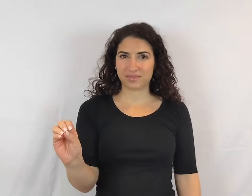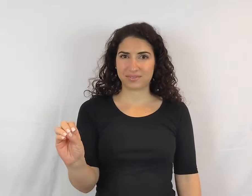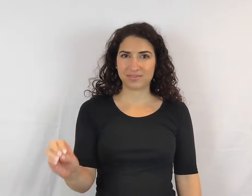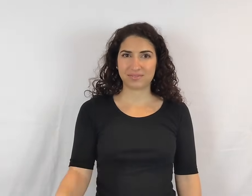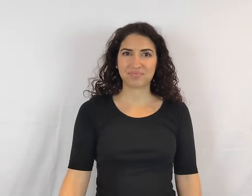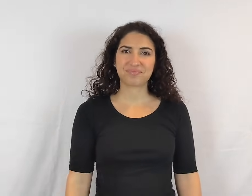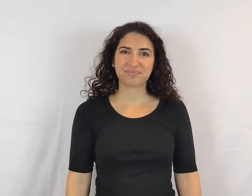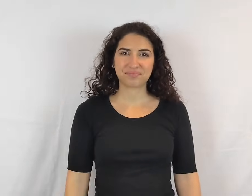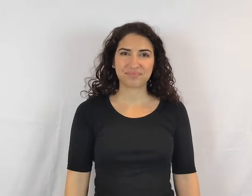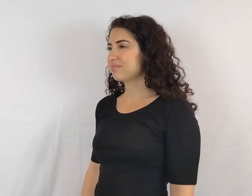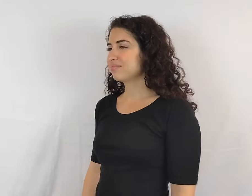2000.